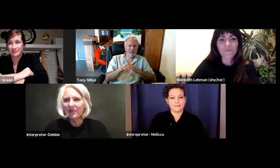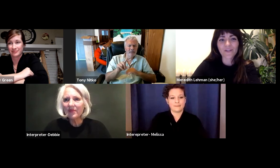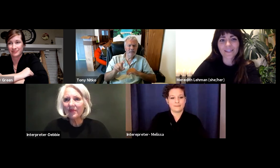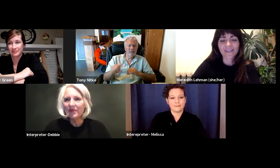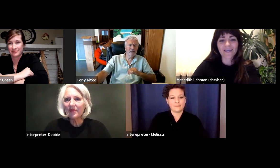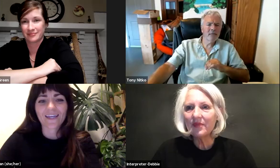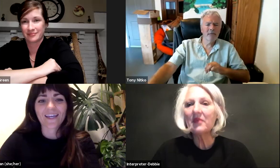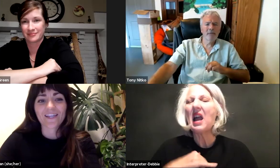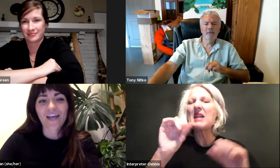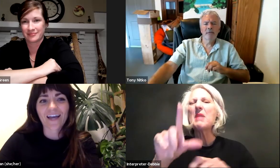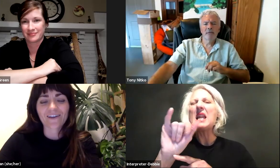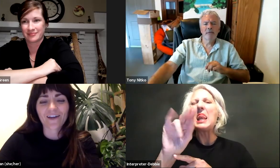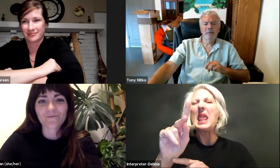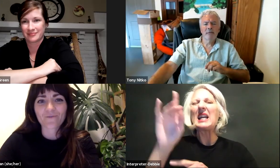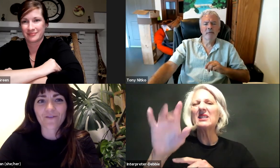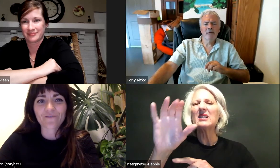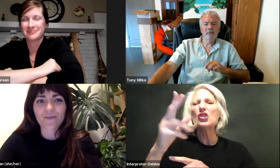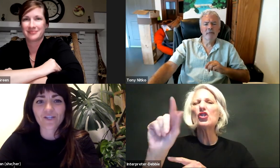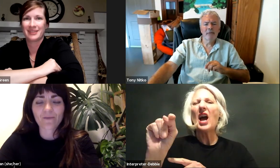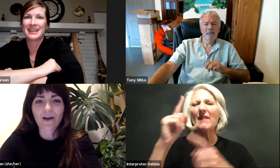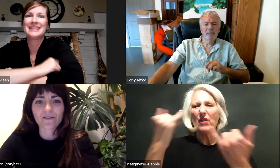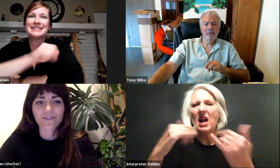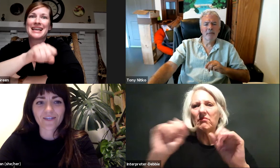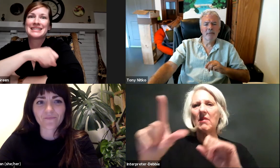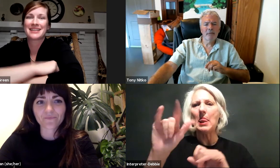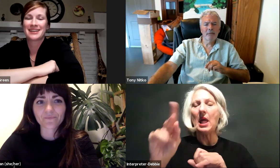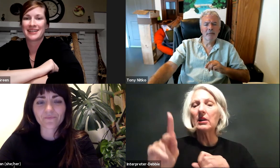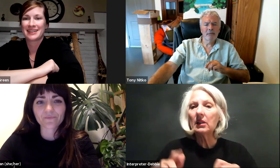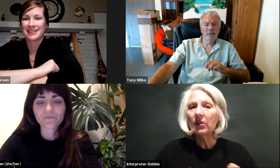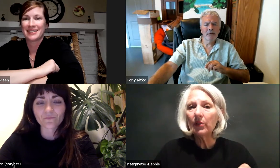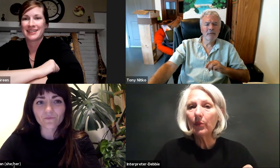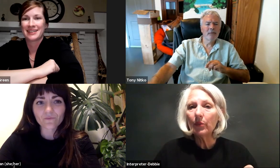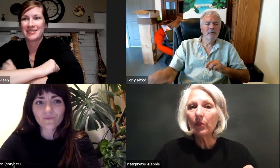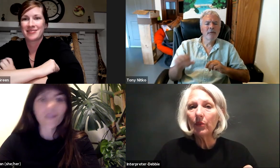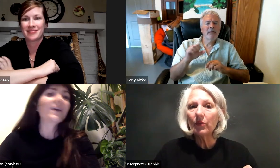I can put a link in the chat for more information. And is there admission?